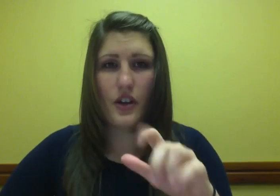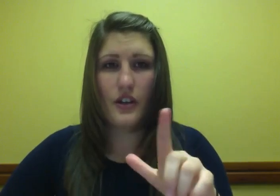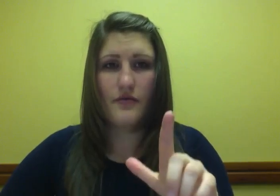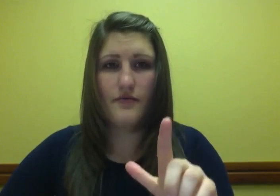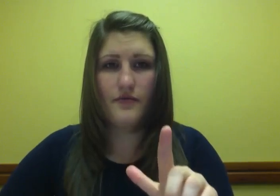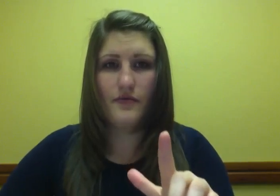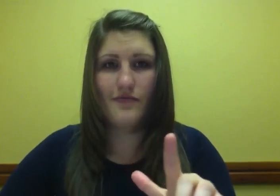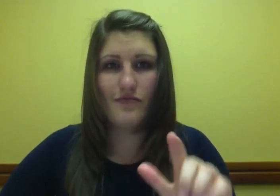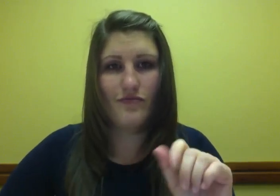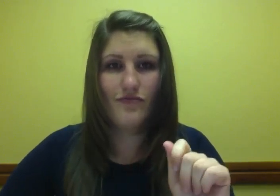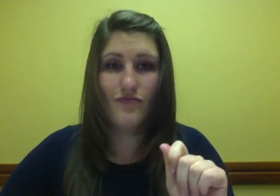summer?